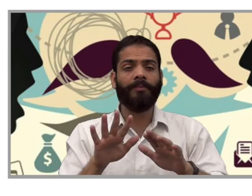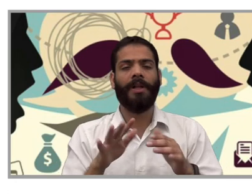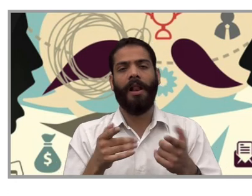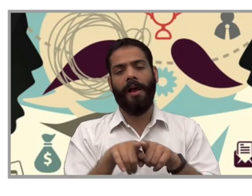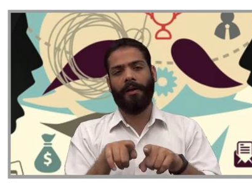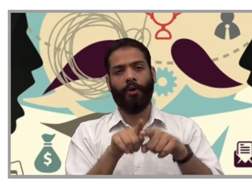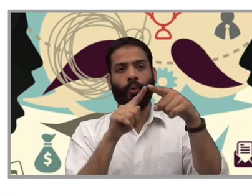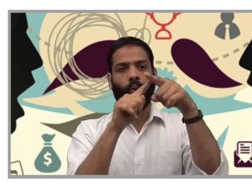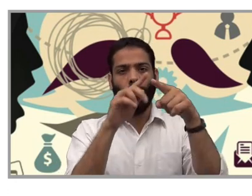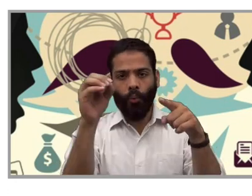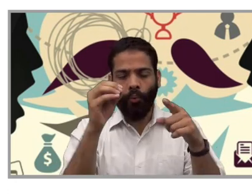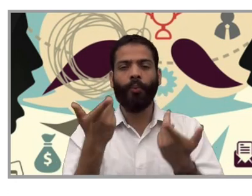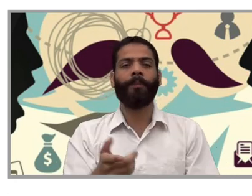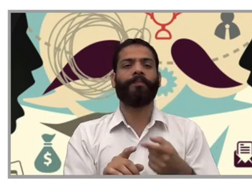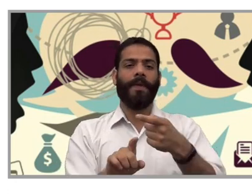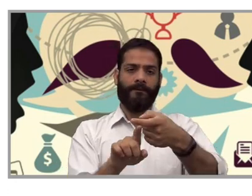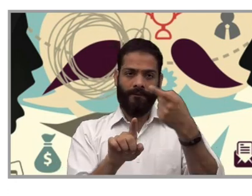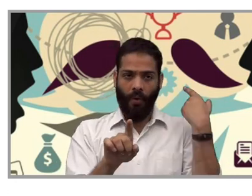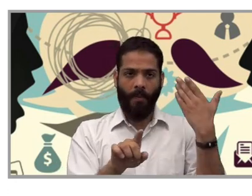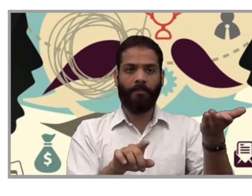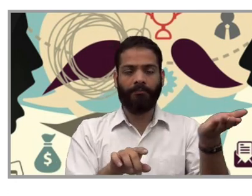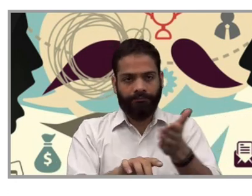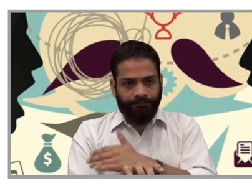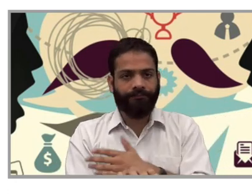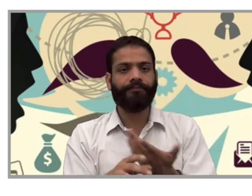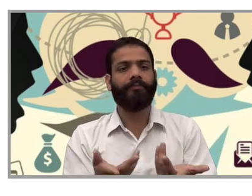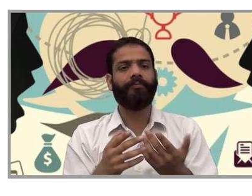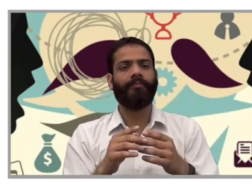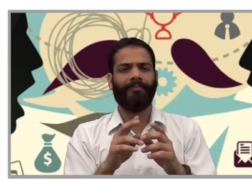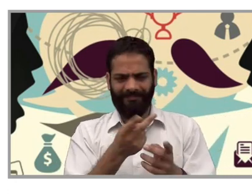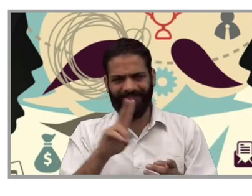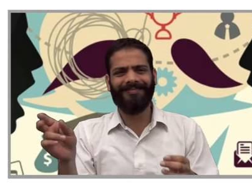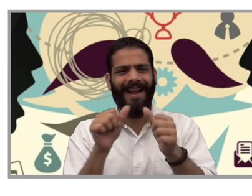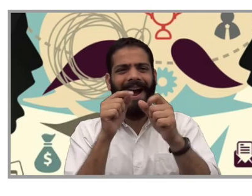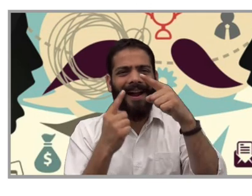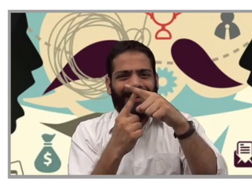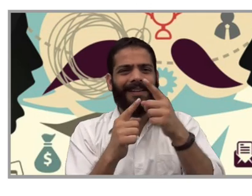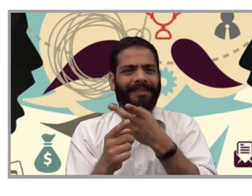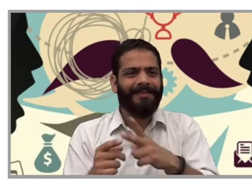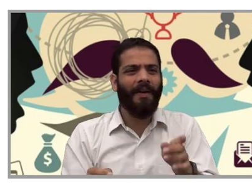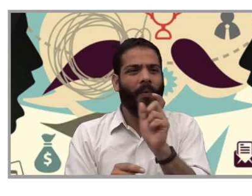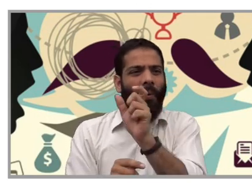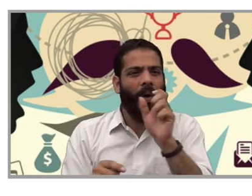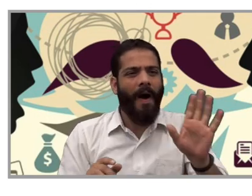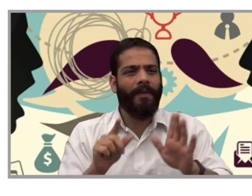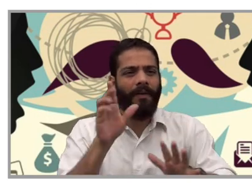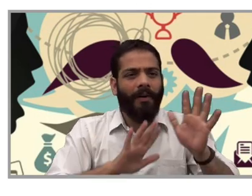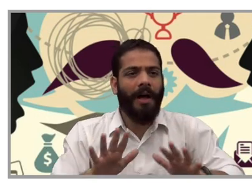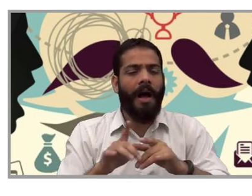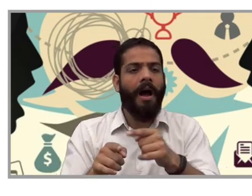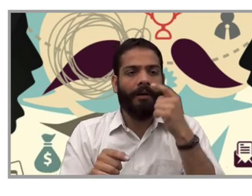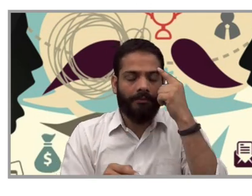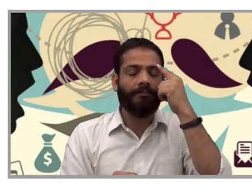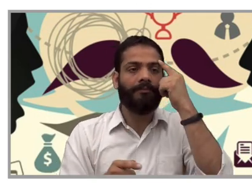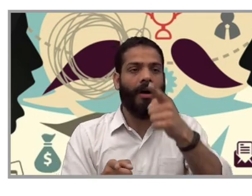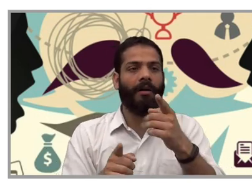The other articulatory strategy is that noun sign is articulated in the location of the other noun to